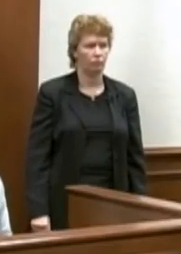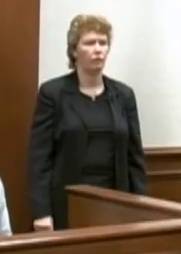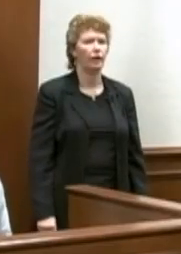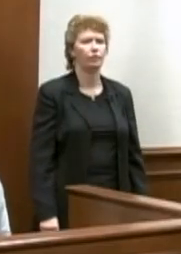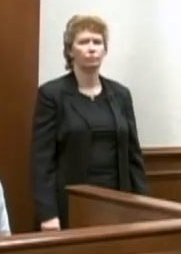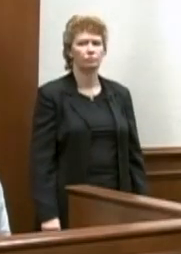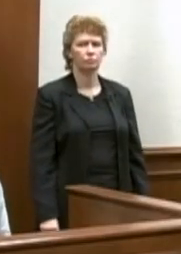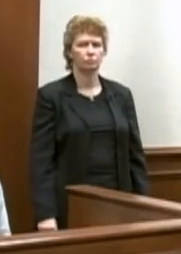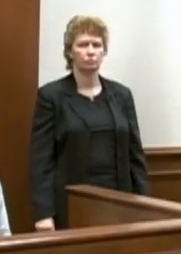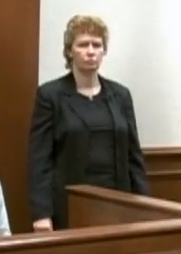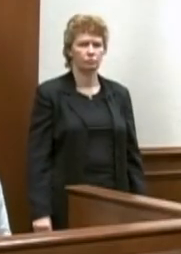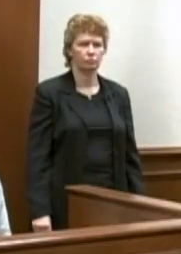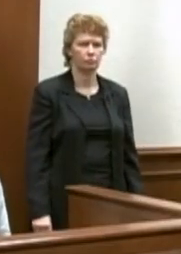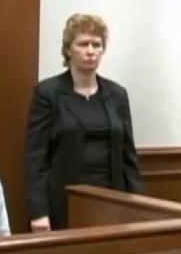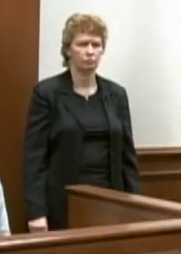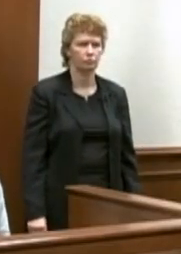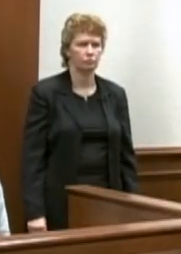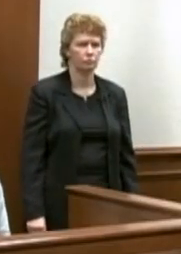I do.